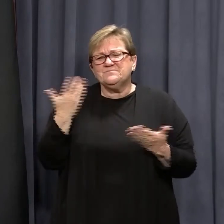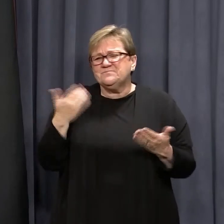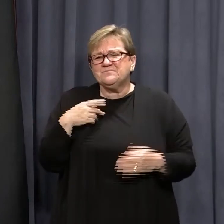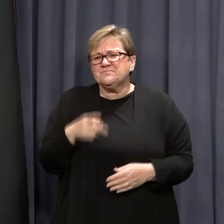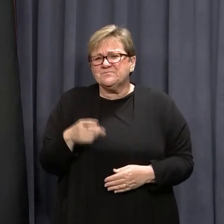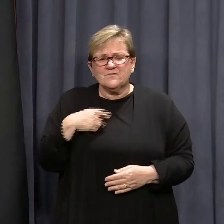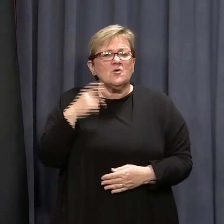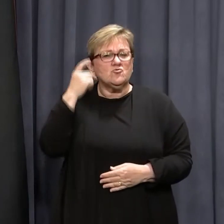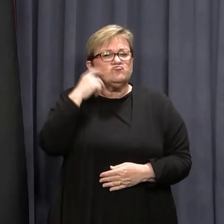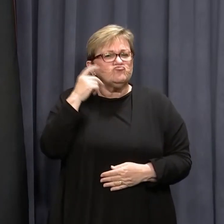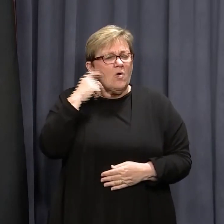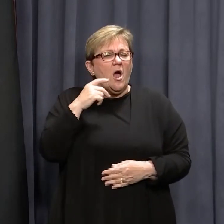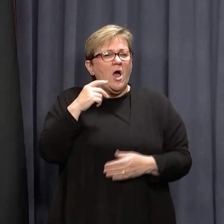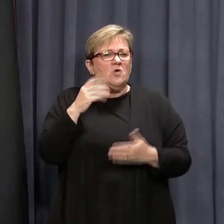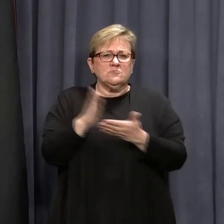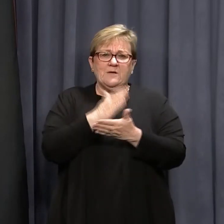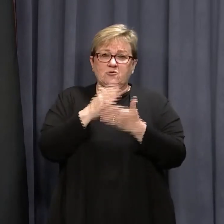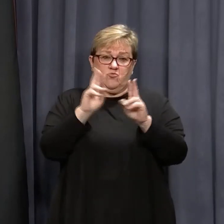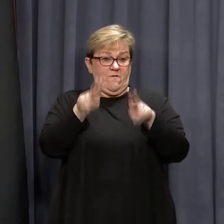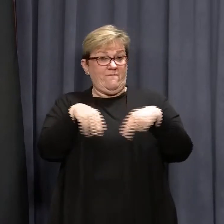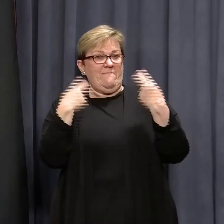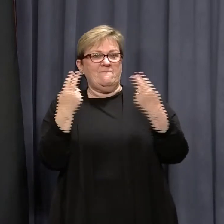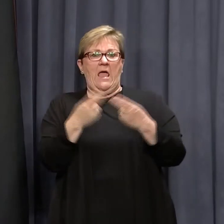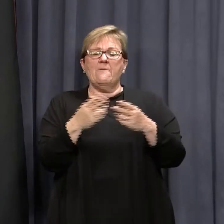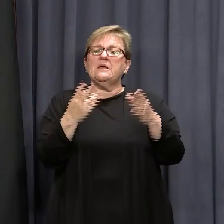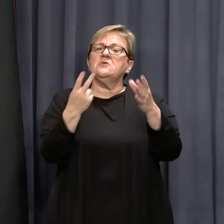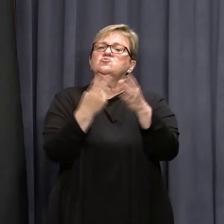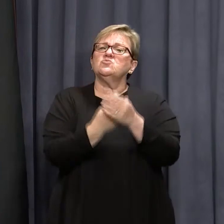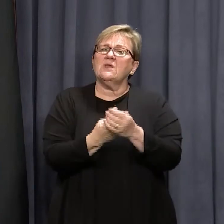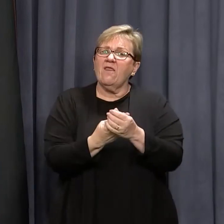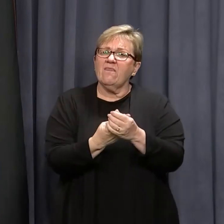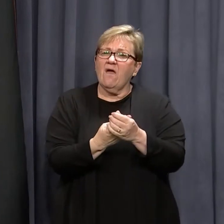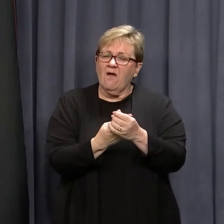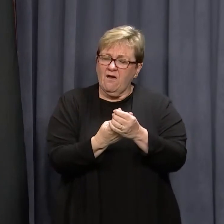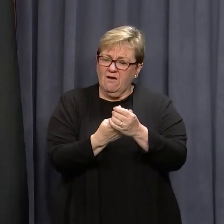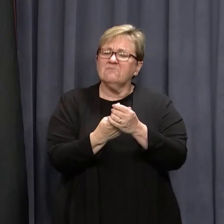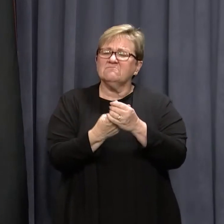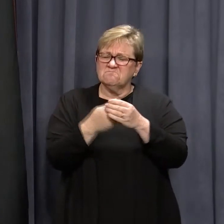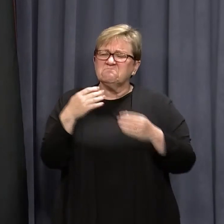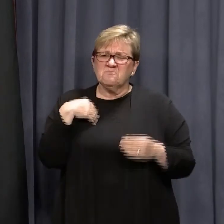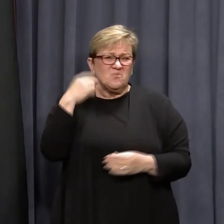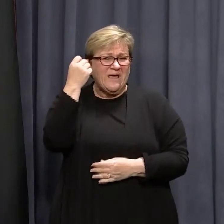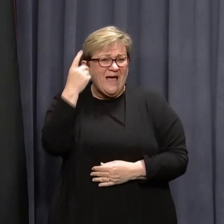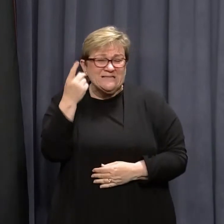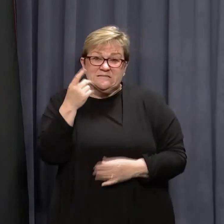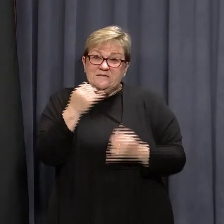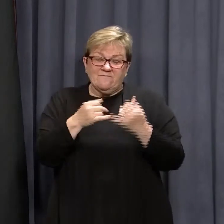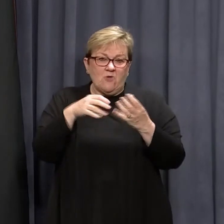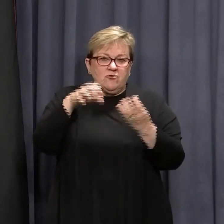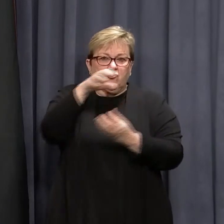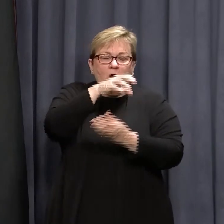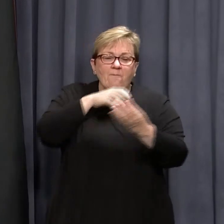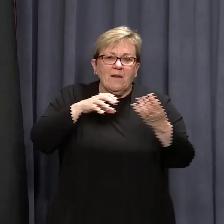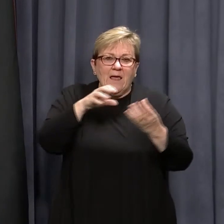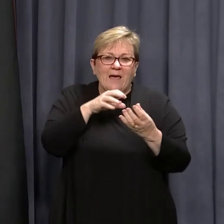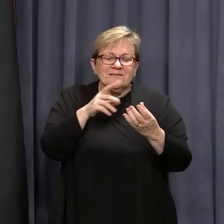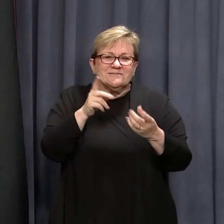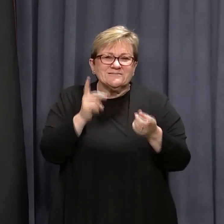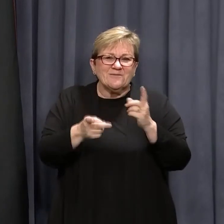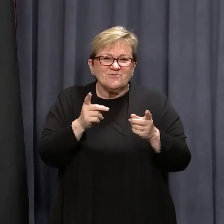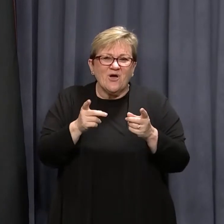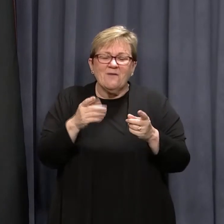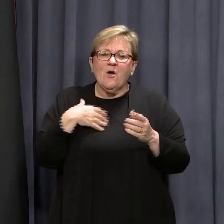times we try and keep the family unit together, and we understand that there are at times very complicated arrangements, but we